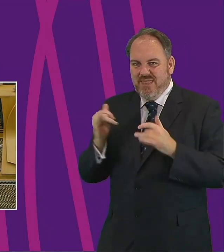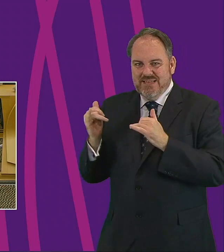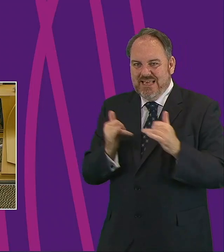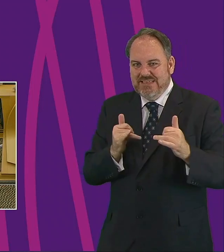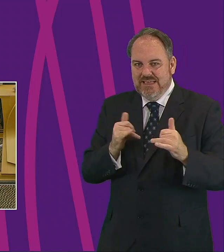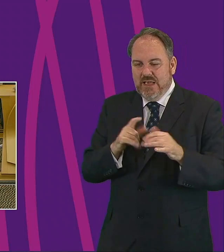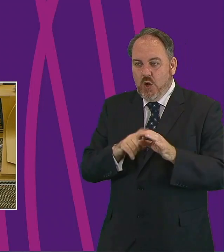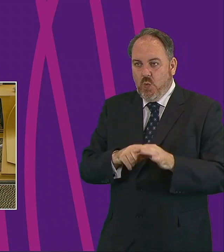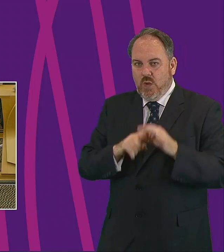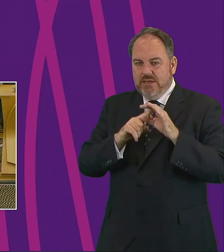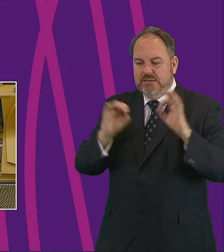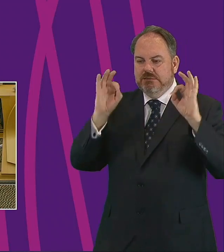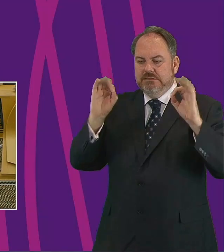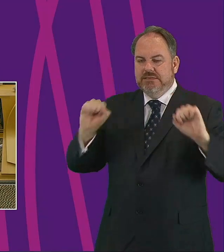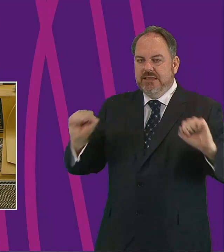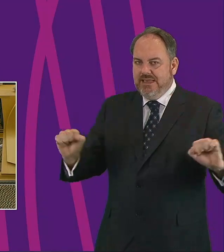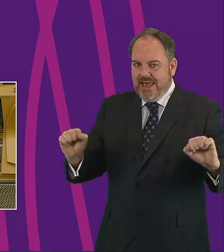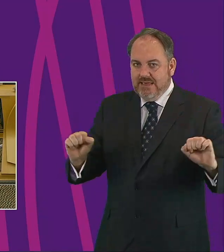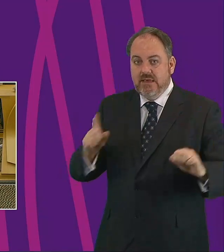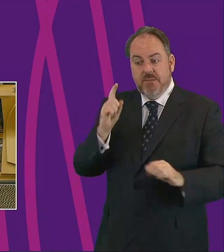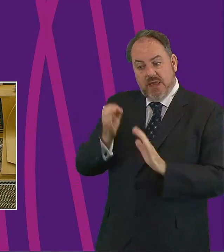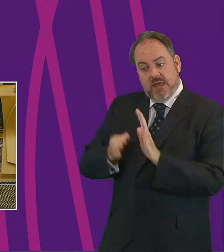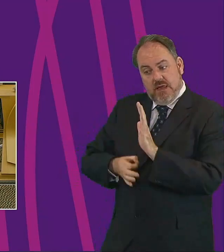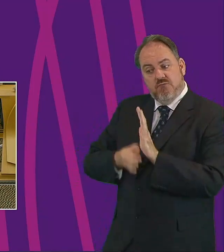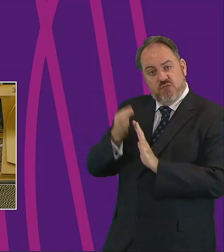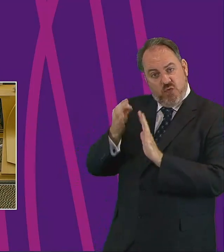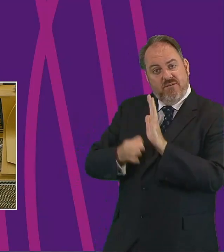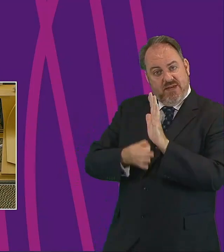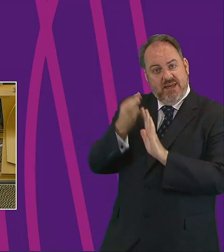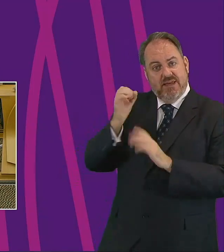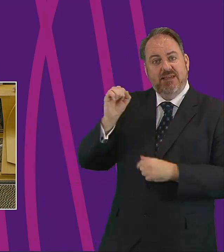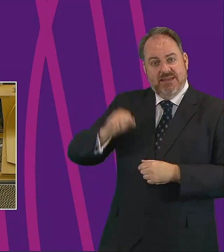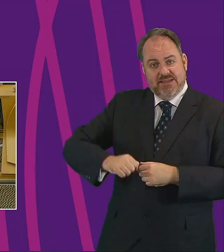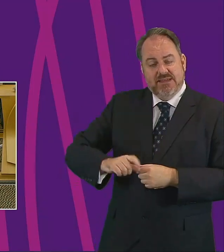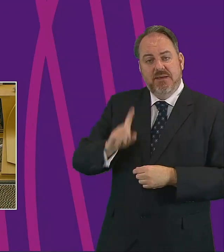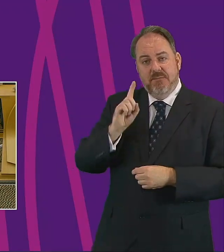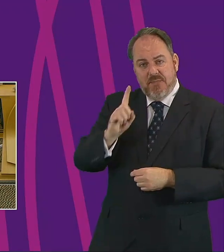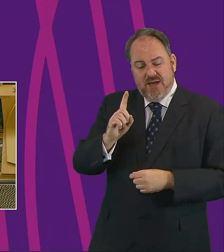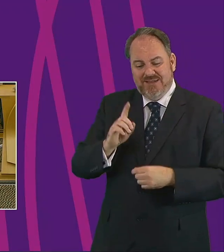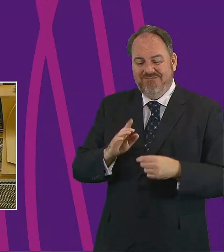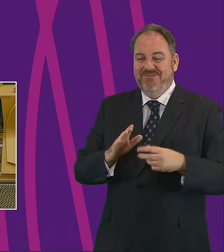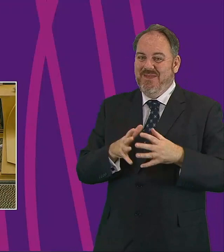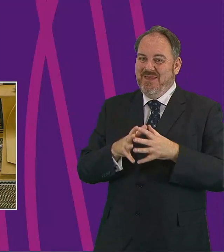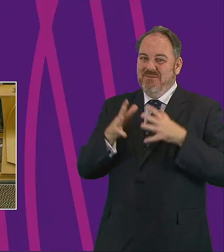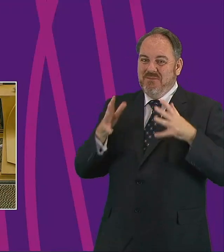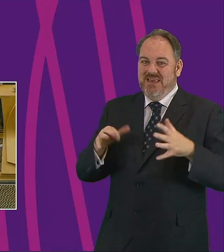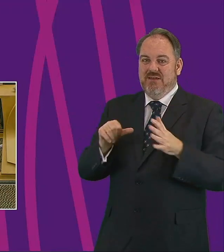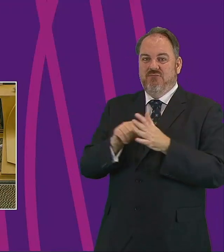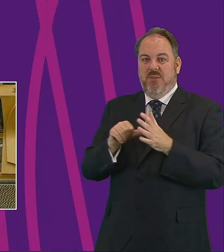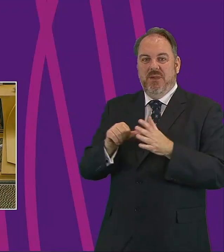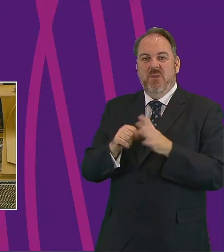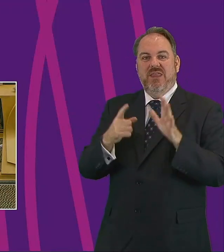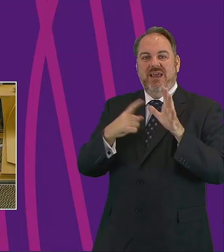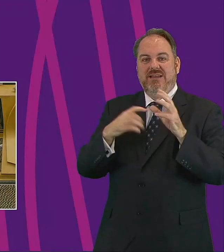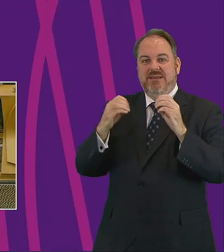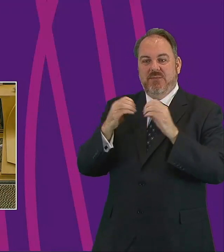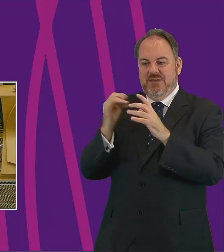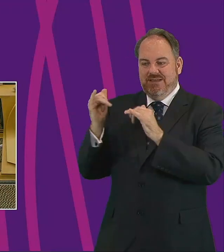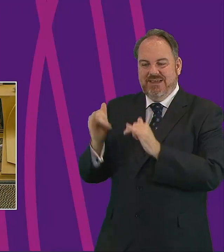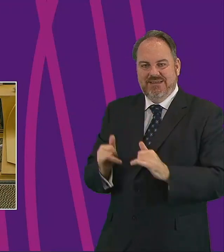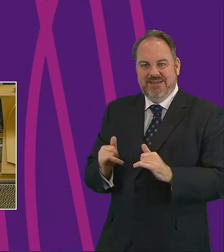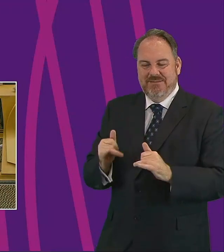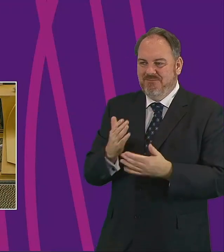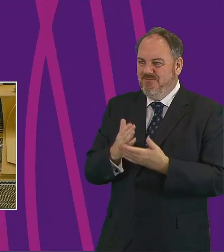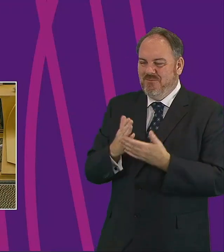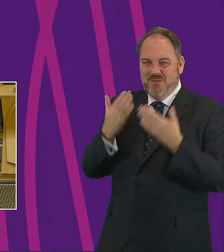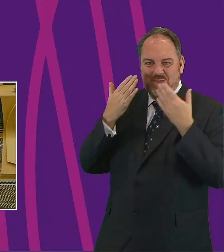is getting better and there are effective tests that are now available. But the biggest problem we still have with antibody testing is we don't really